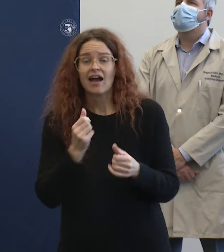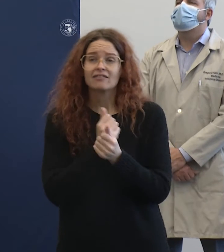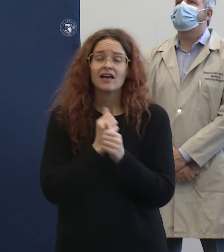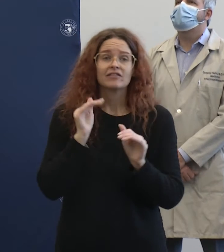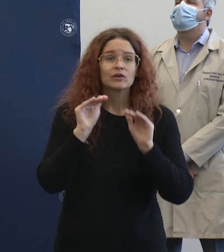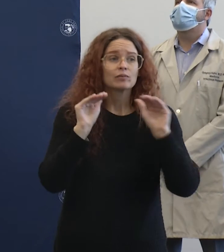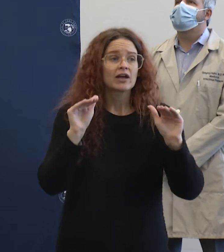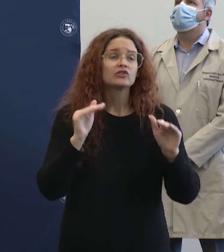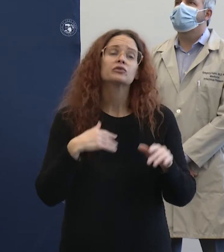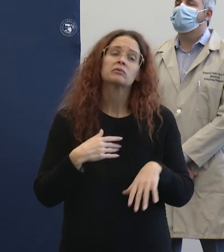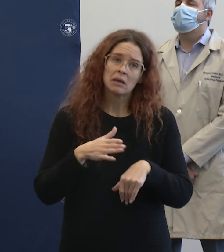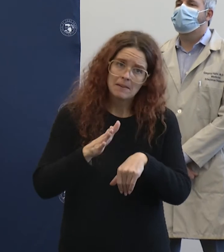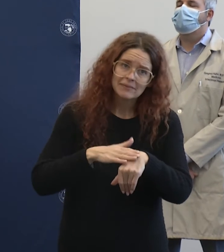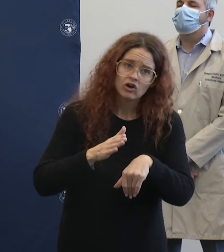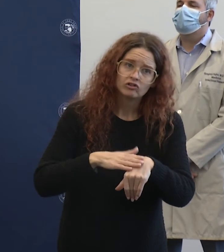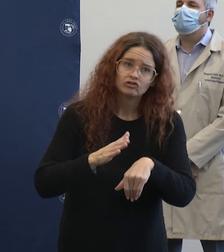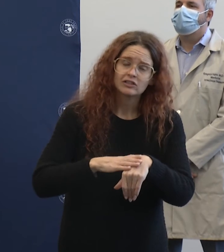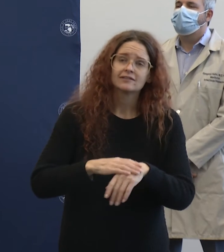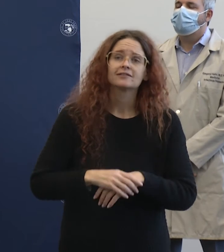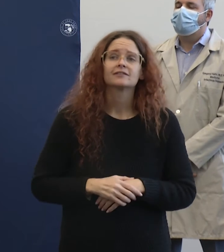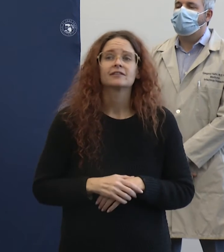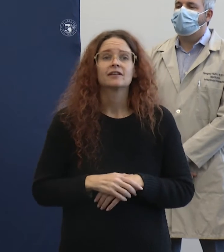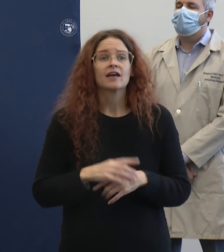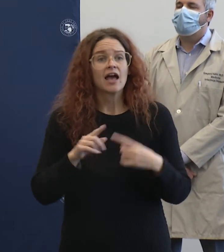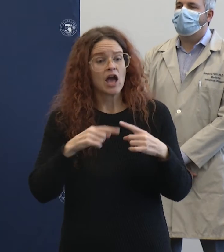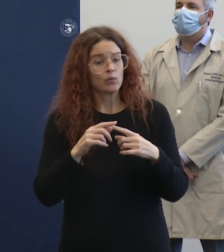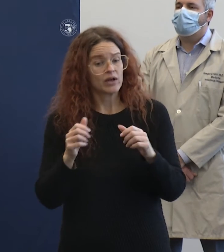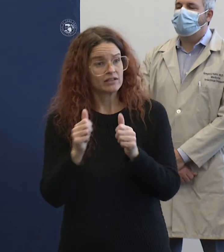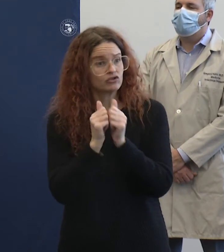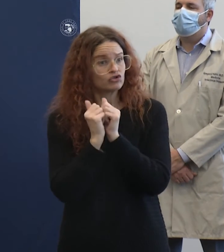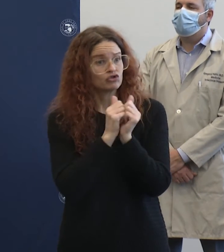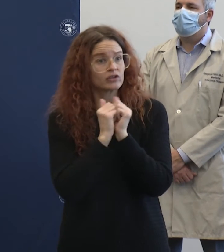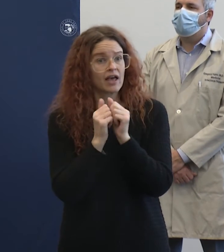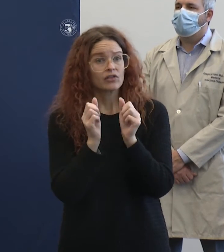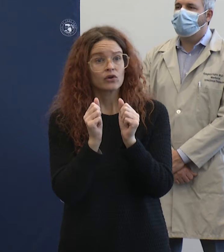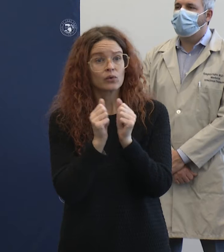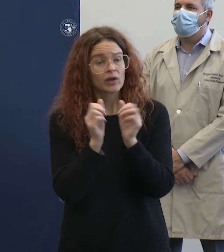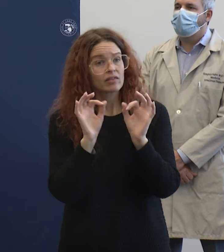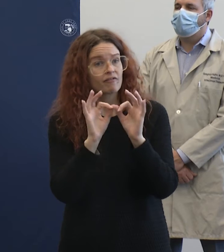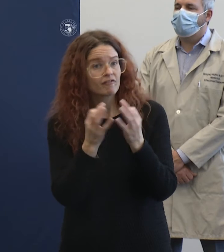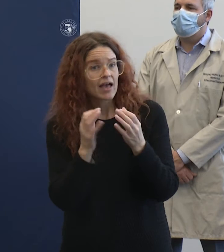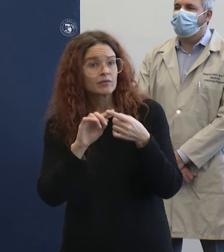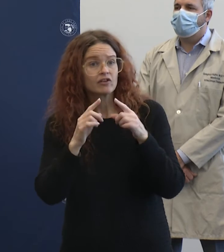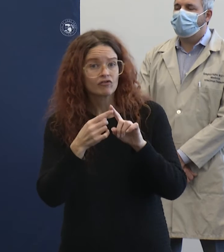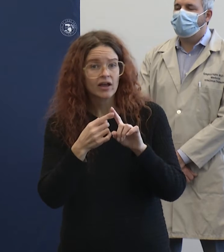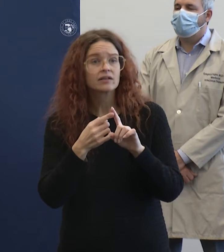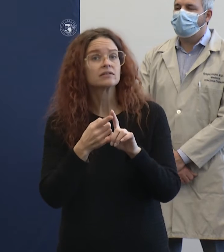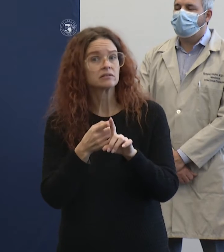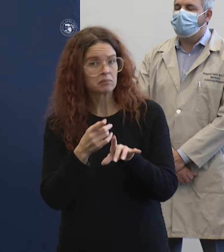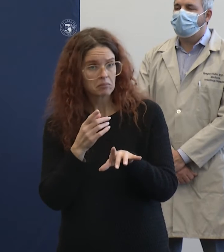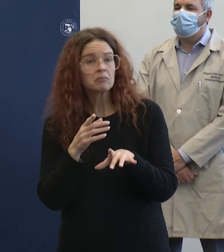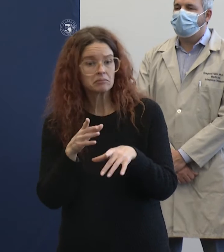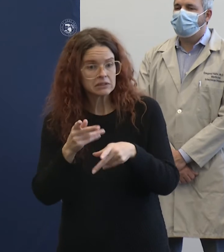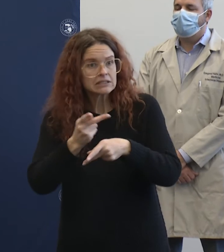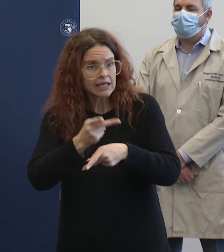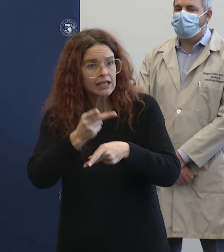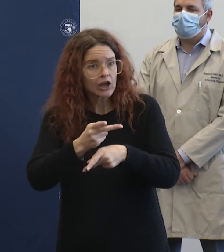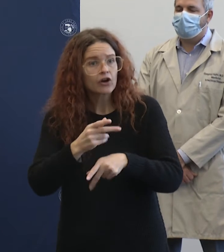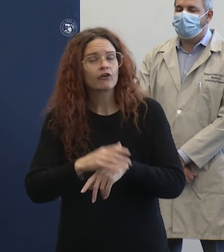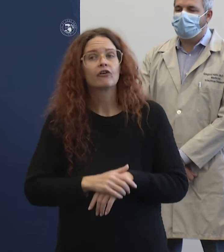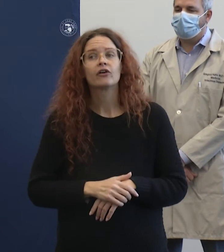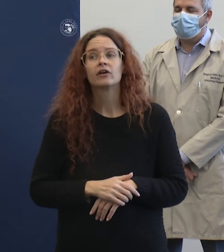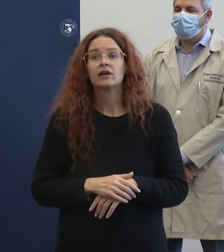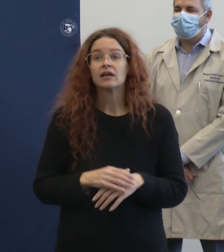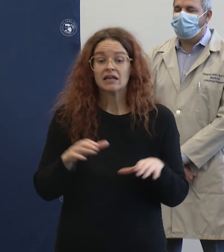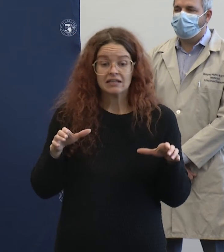be cautious and considerate when gathering with your family and friends during this time. I know that navigating